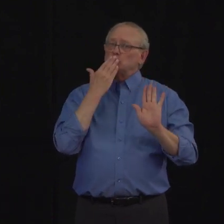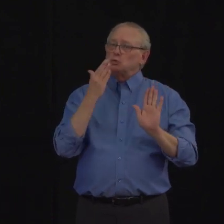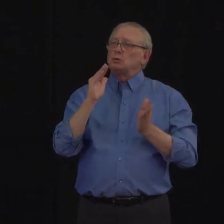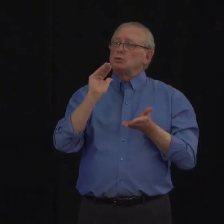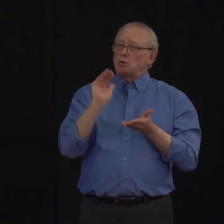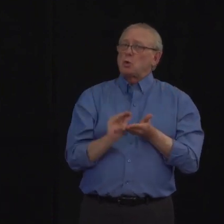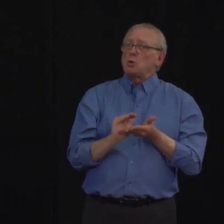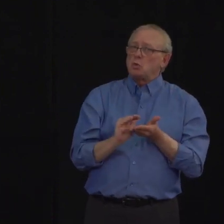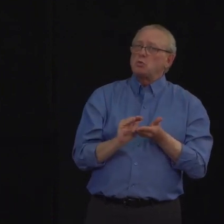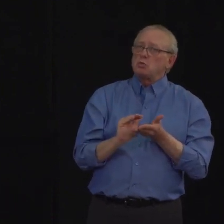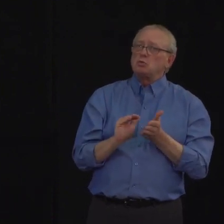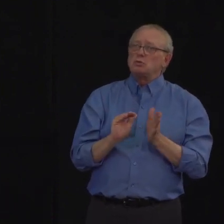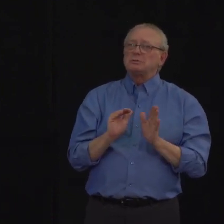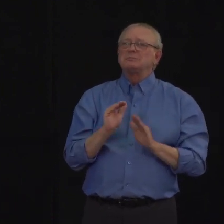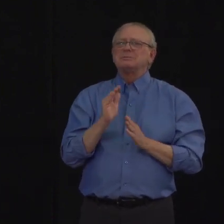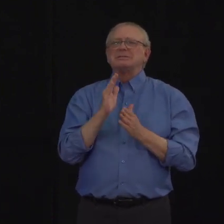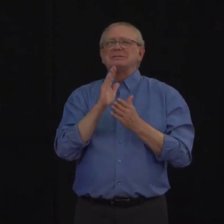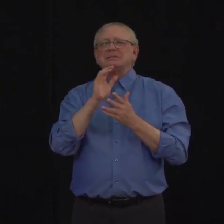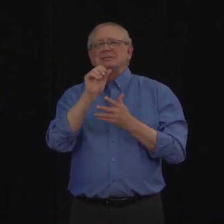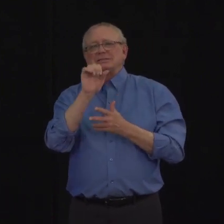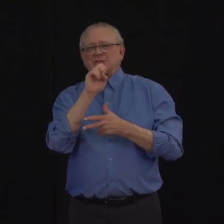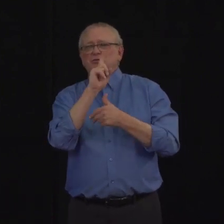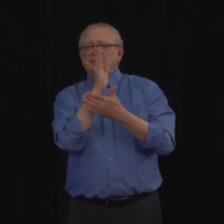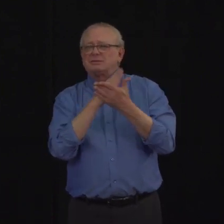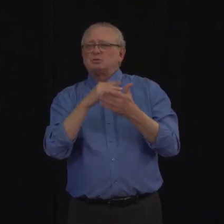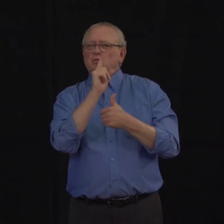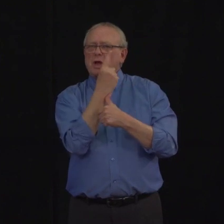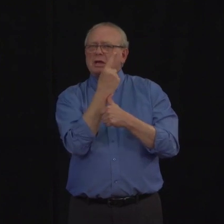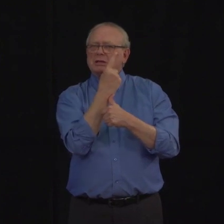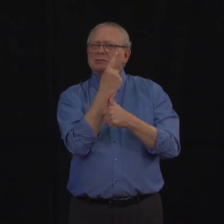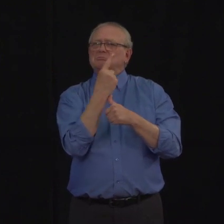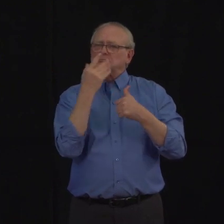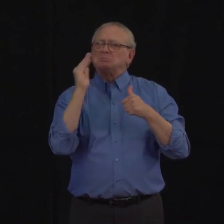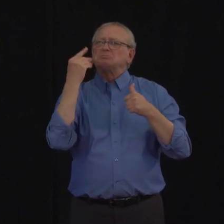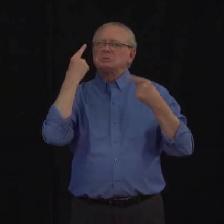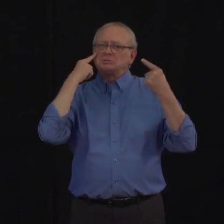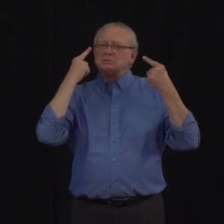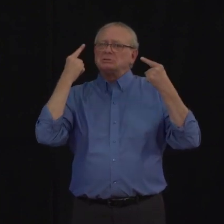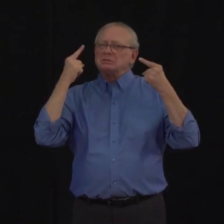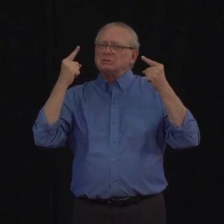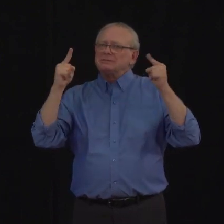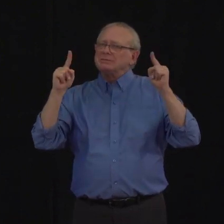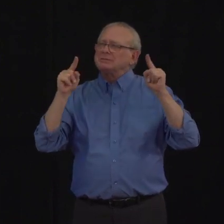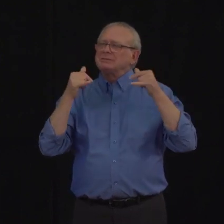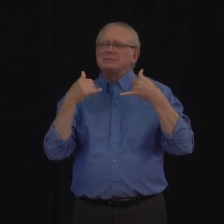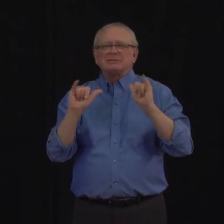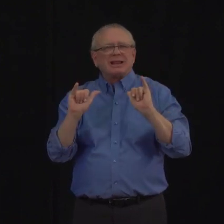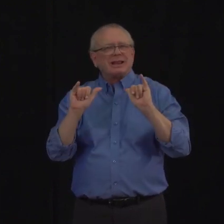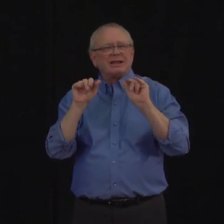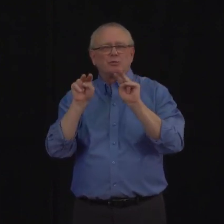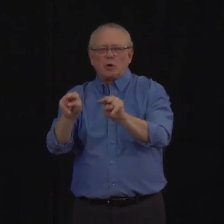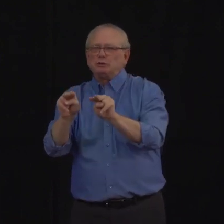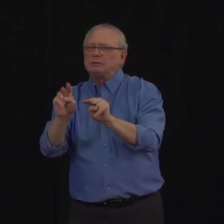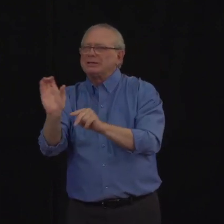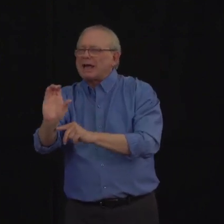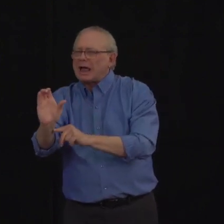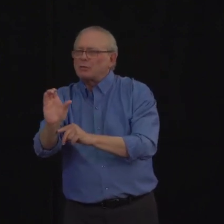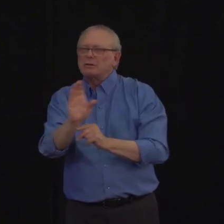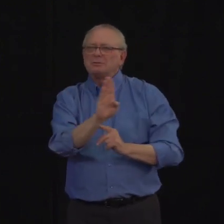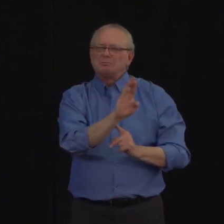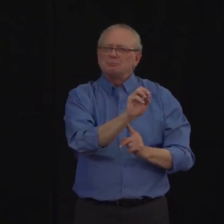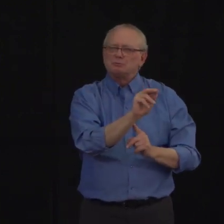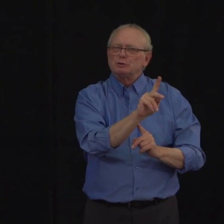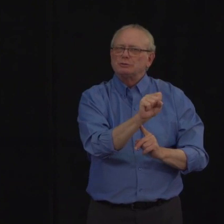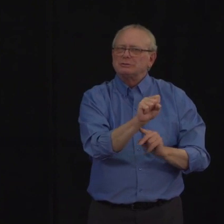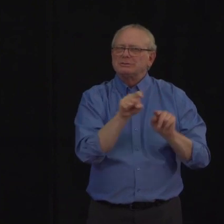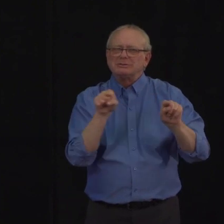where we are continuing to have the most cases, so looking at Calgary and Brooks as they ease through their 3-phased approach of stage